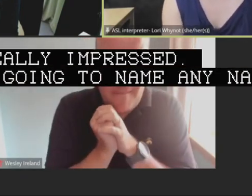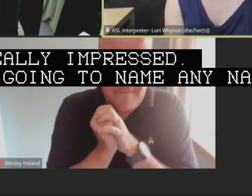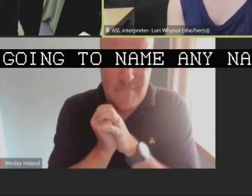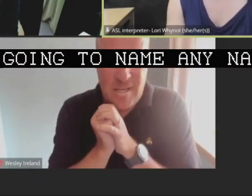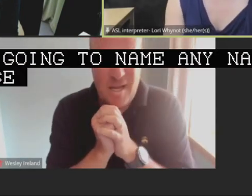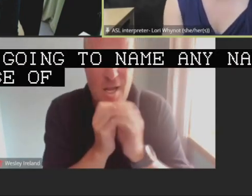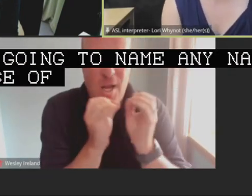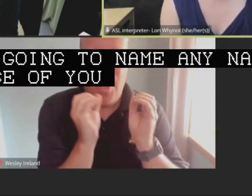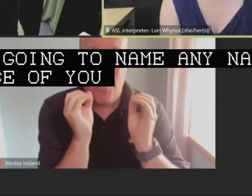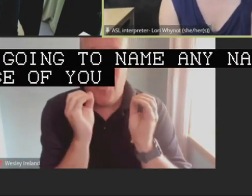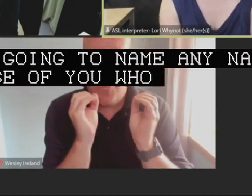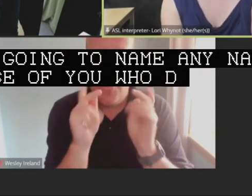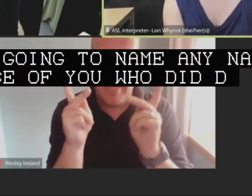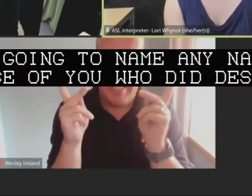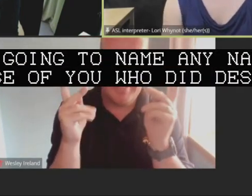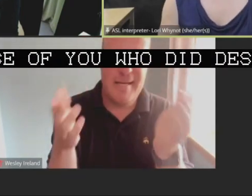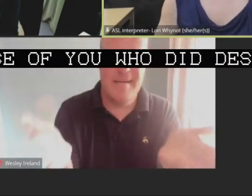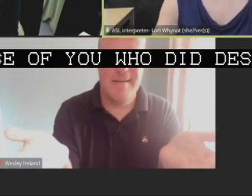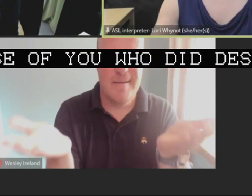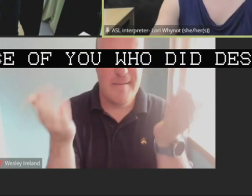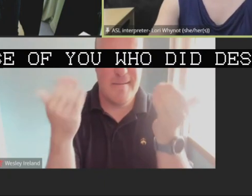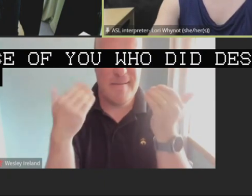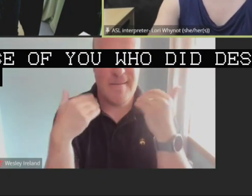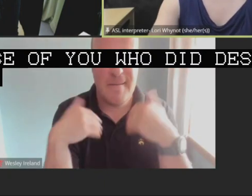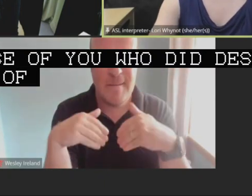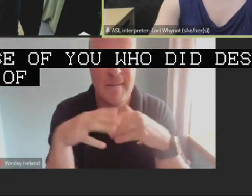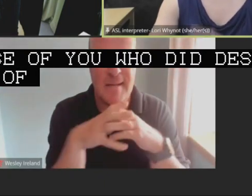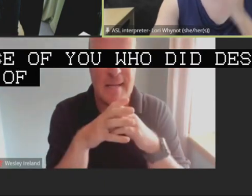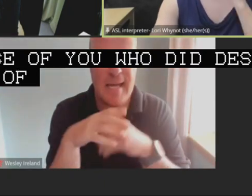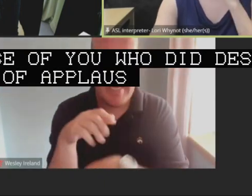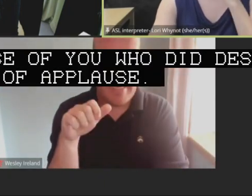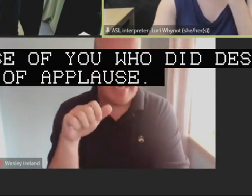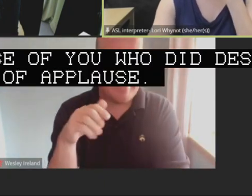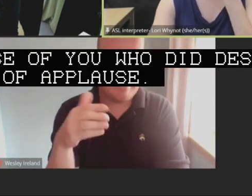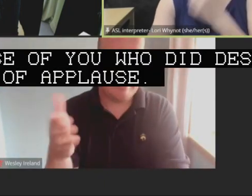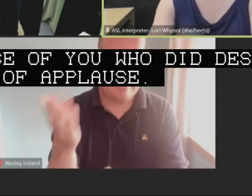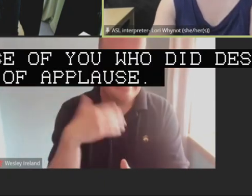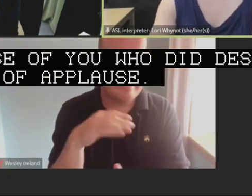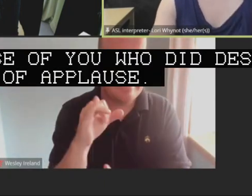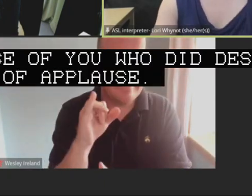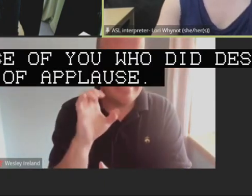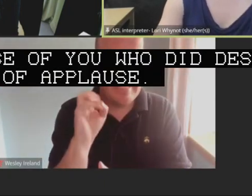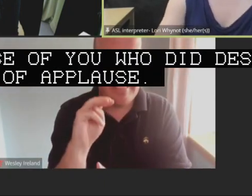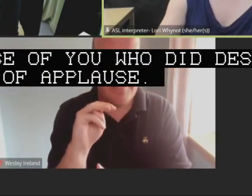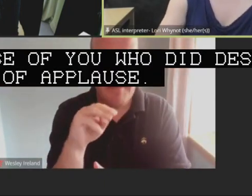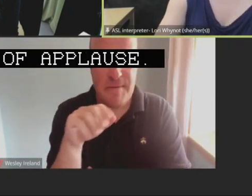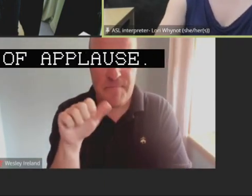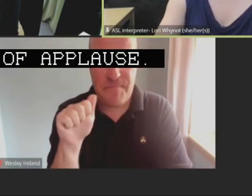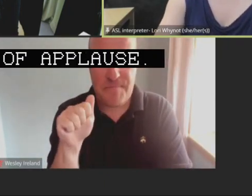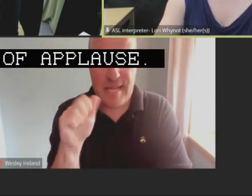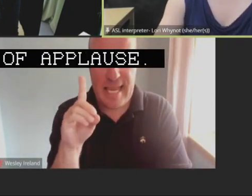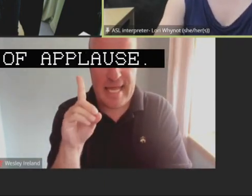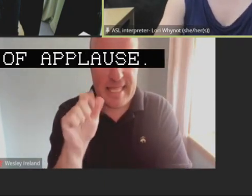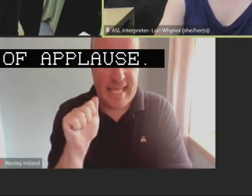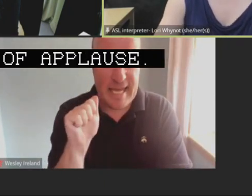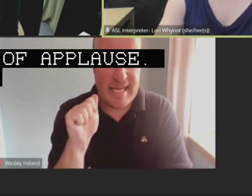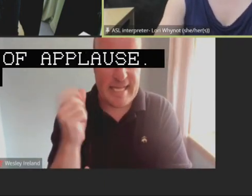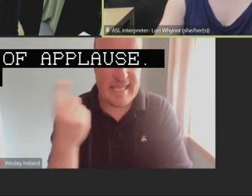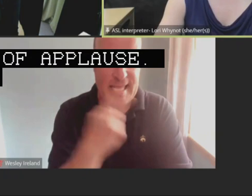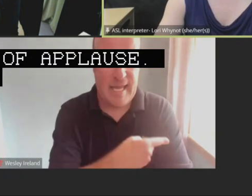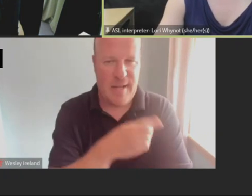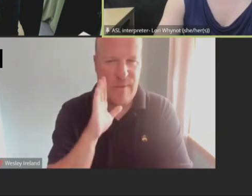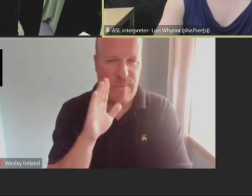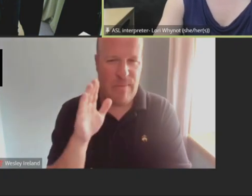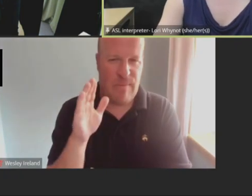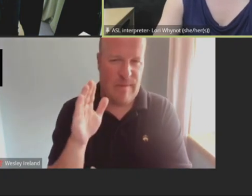applause. So hooray. Okay, so yes. So next on my item on